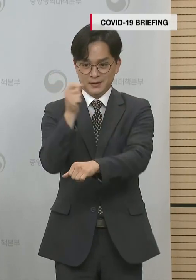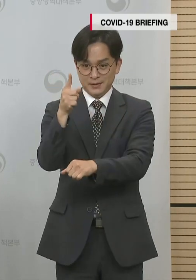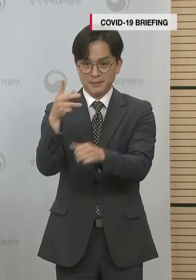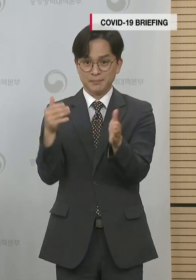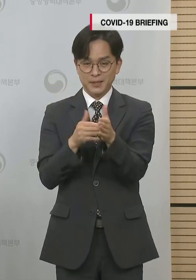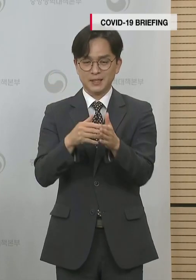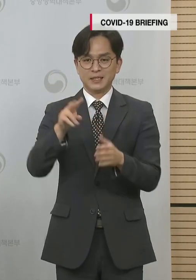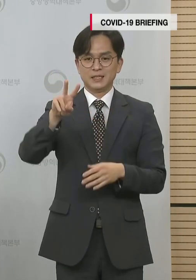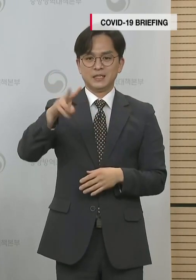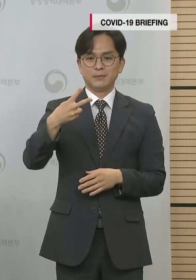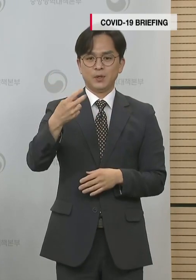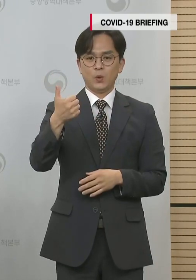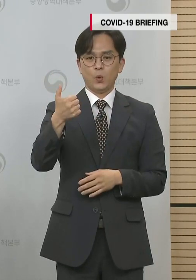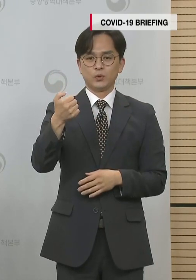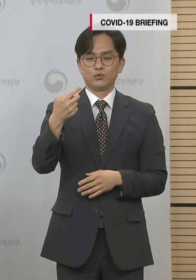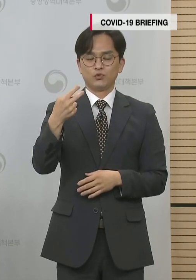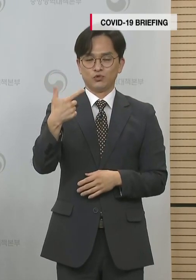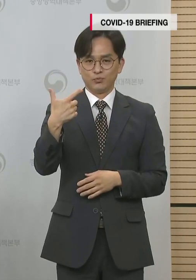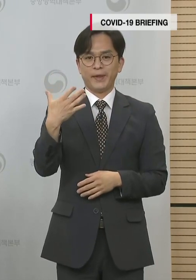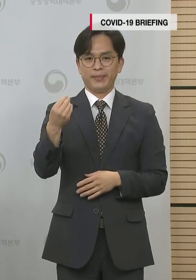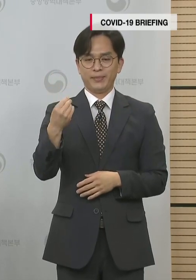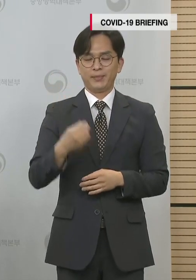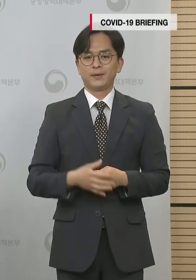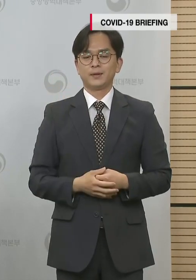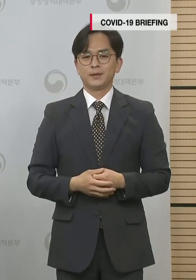accumulation, we also have more than